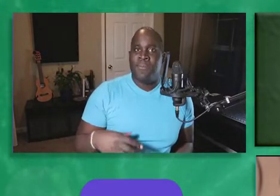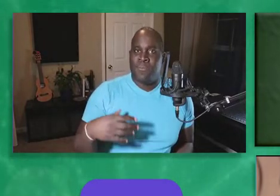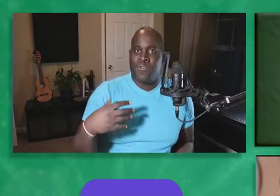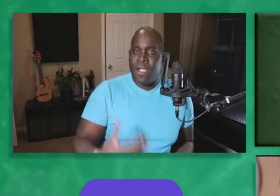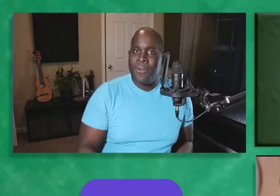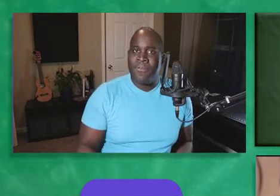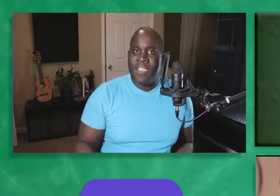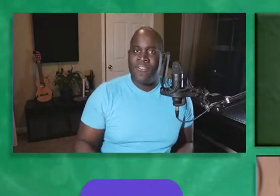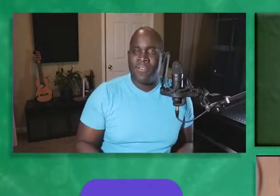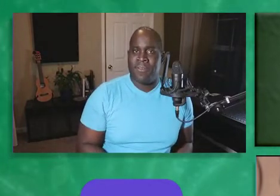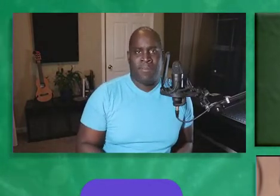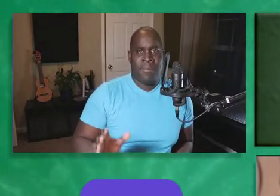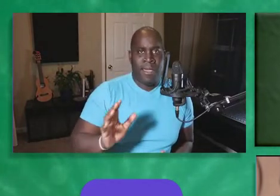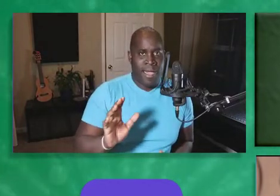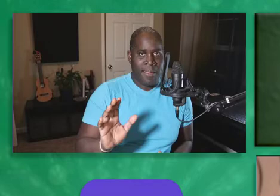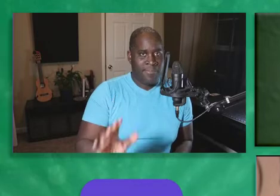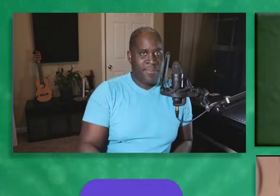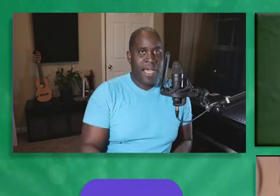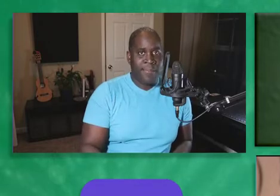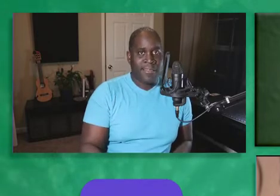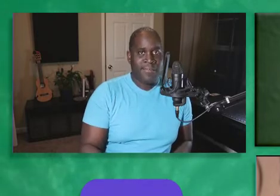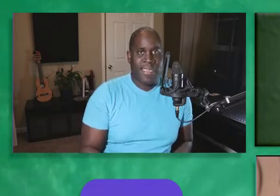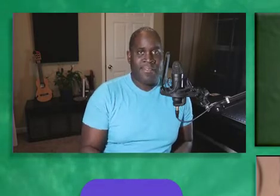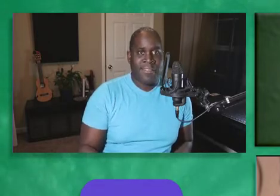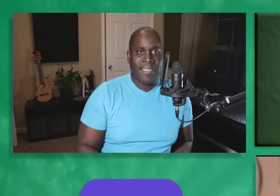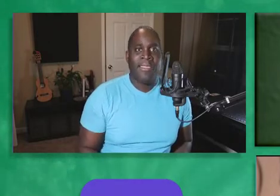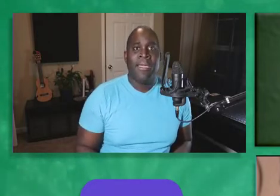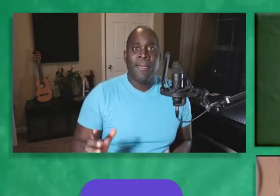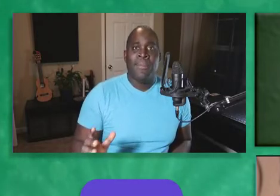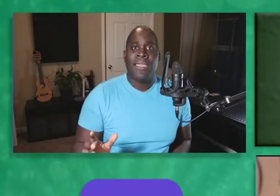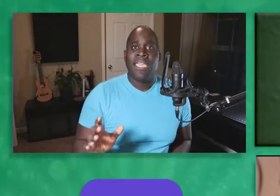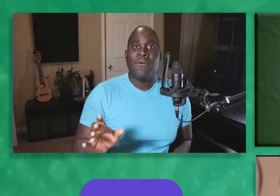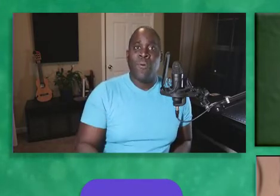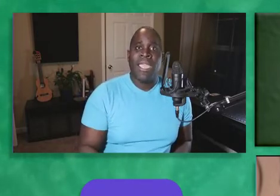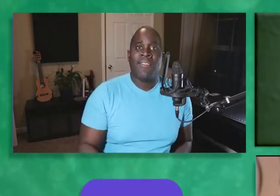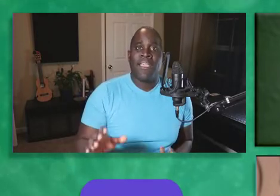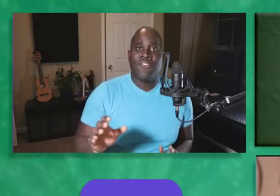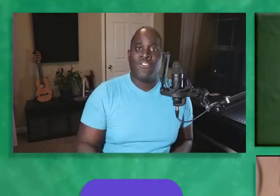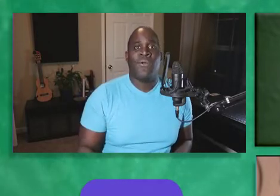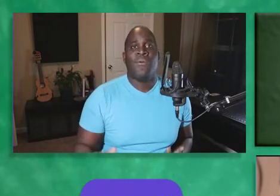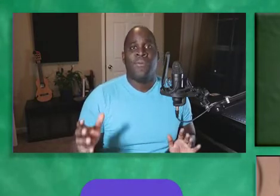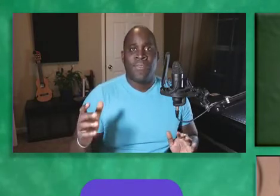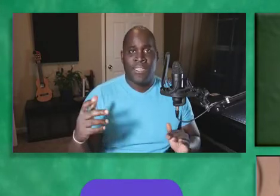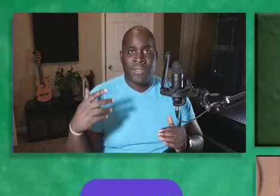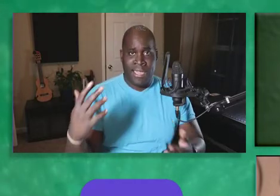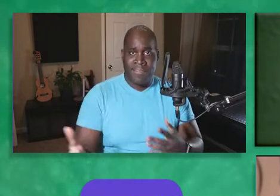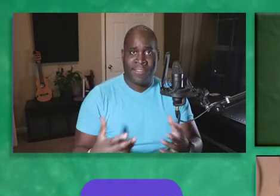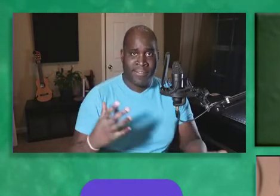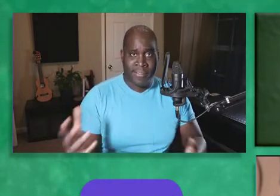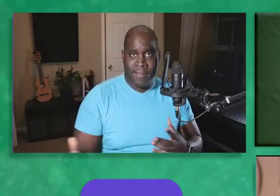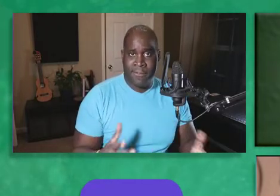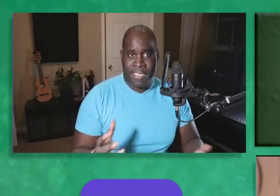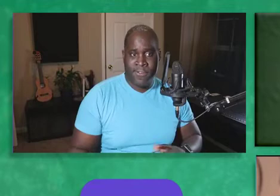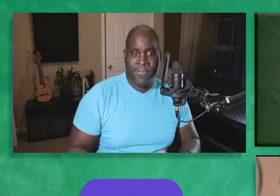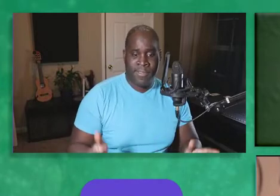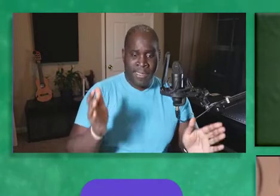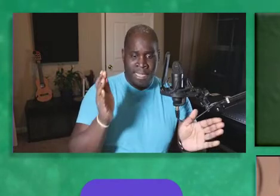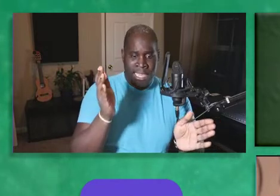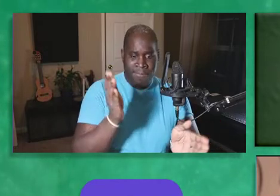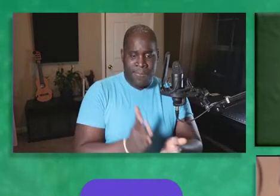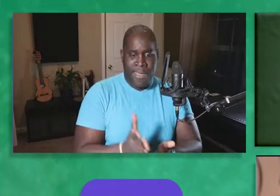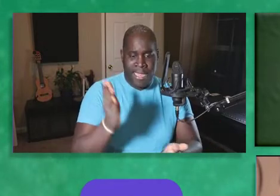beliefs, strong motivations, hot topics, basically, but in a way that can show that you can have these kinds of